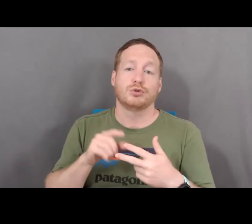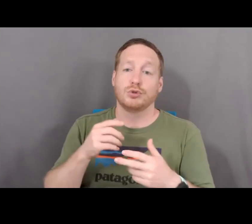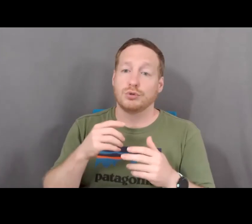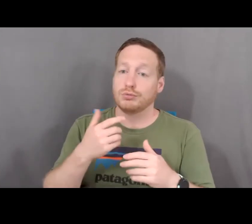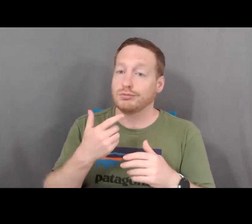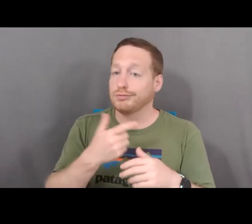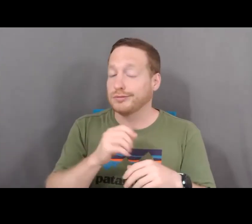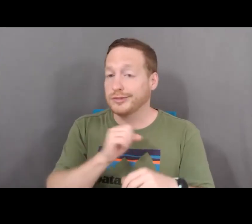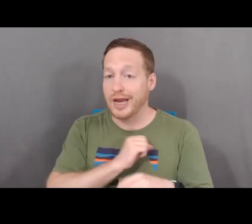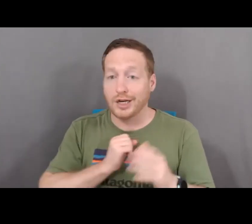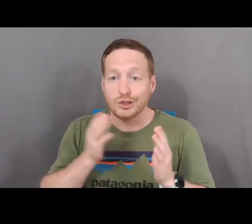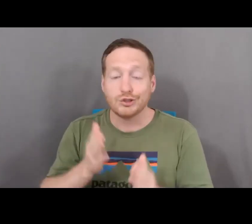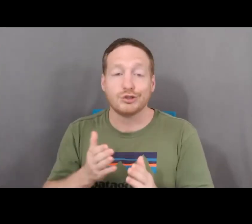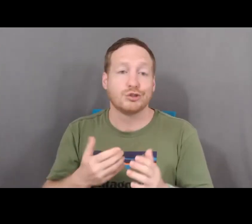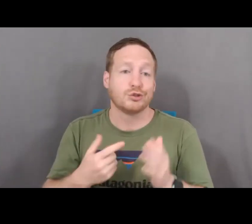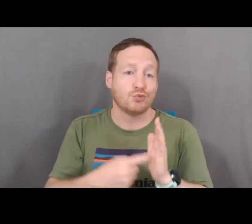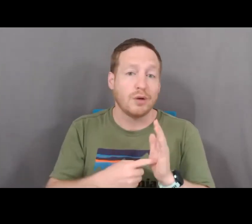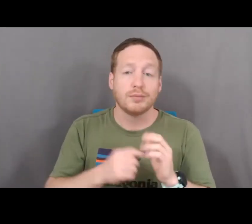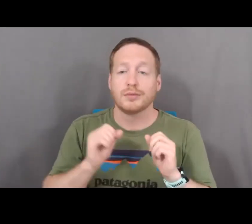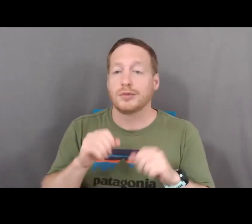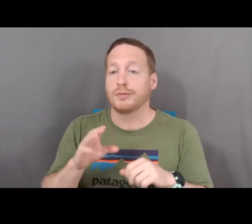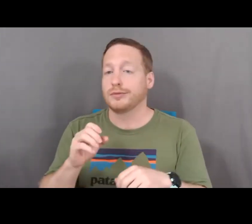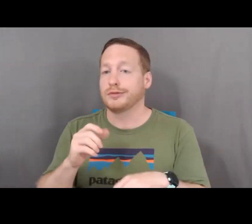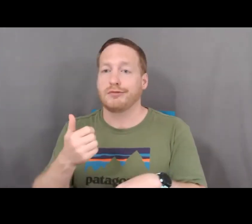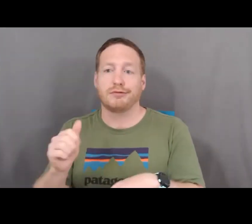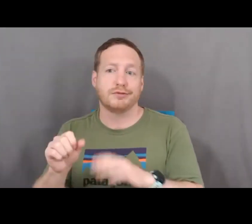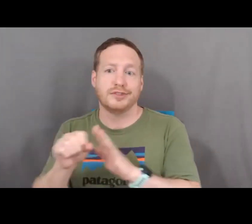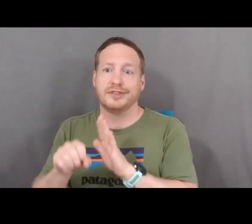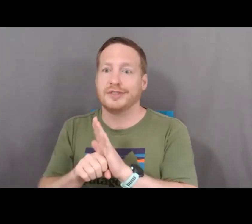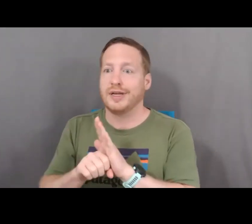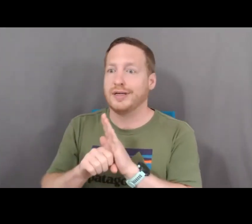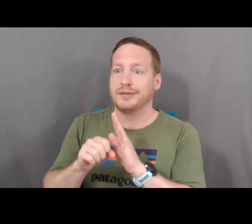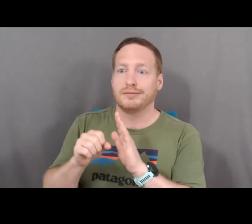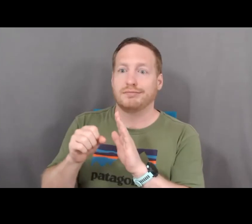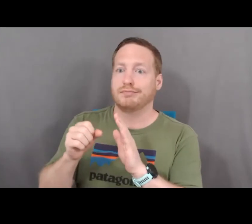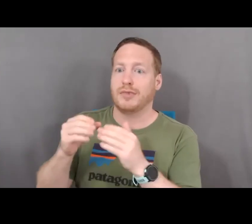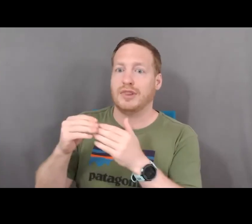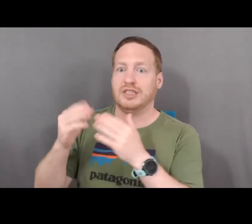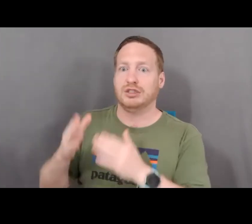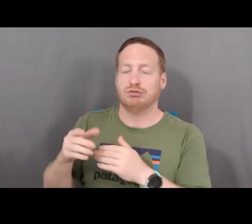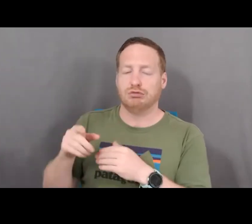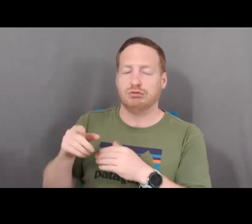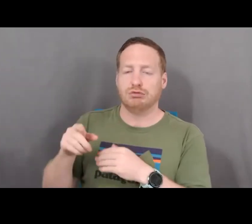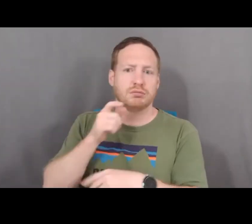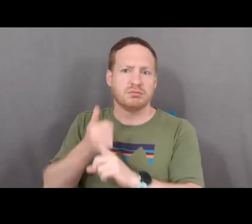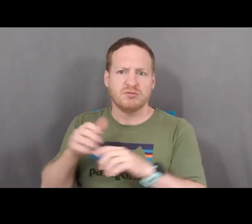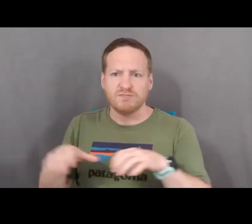a person who's a city council member, a senator or House of Representatives. It could be anybody who works in government as a